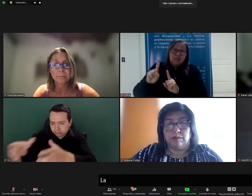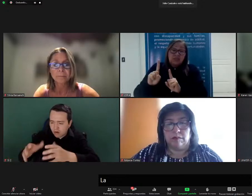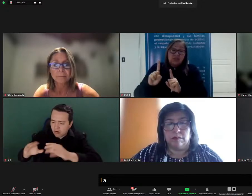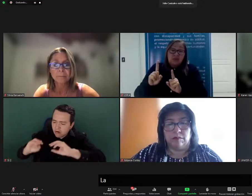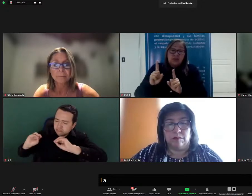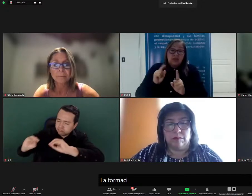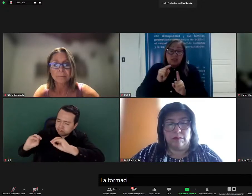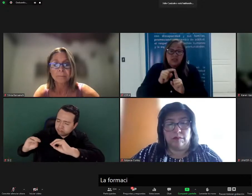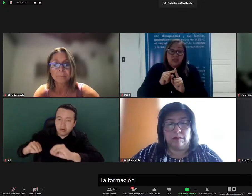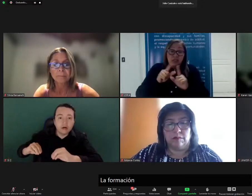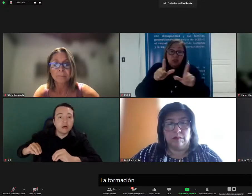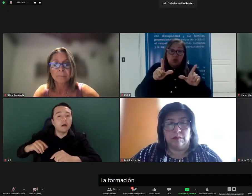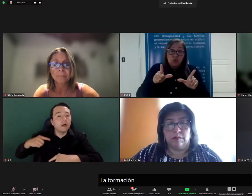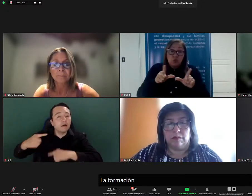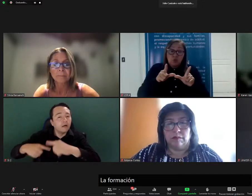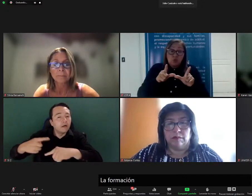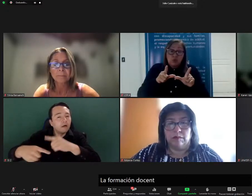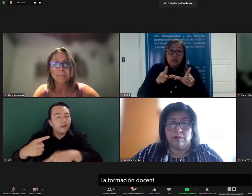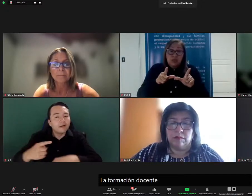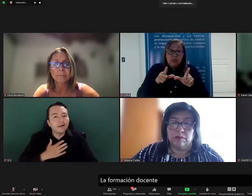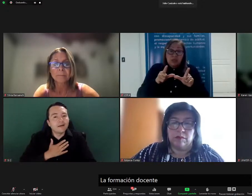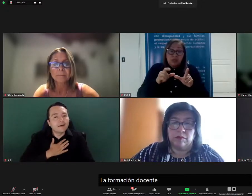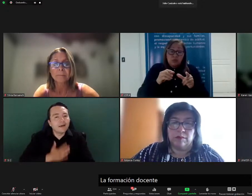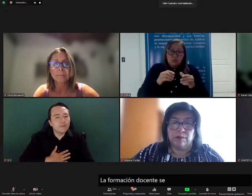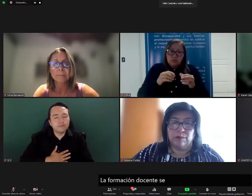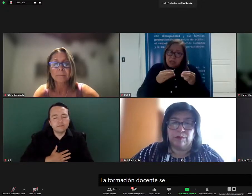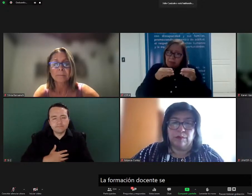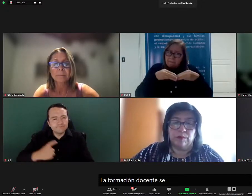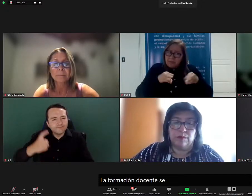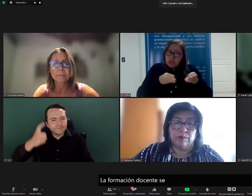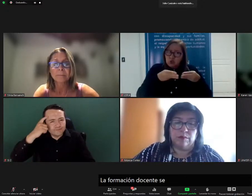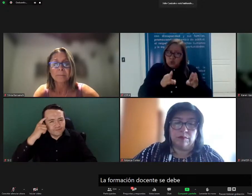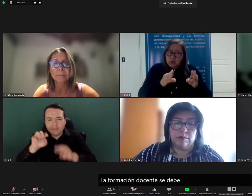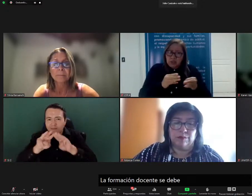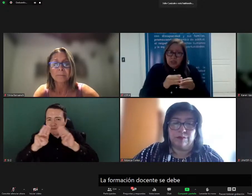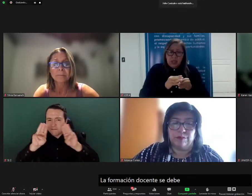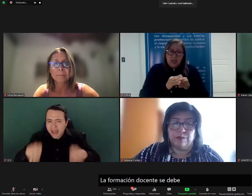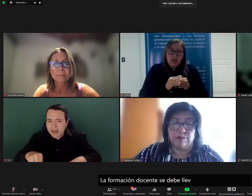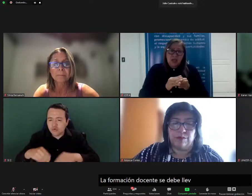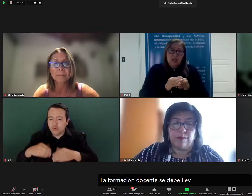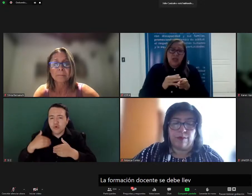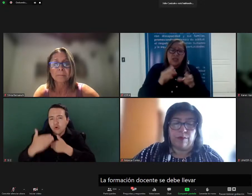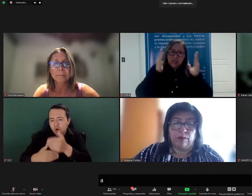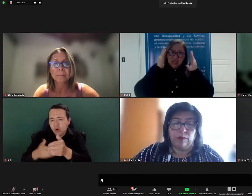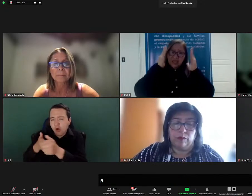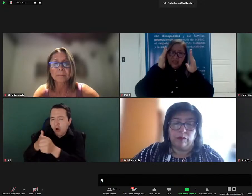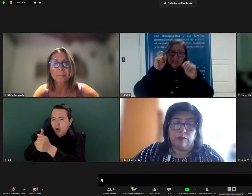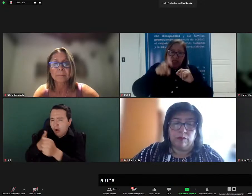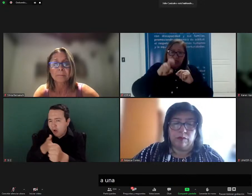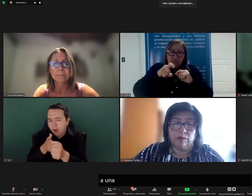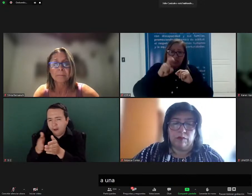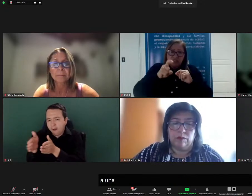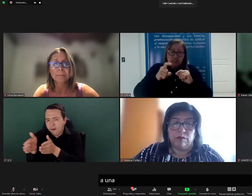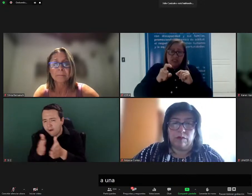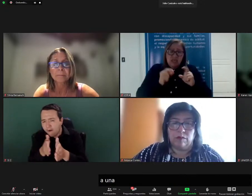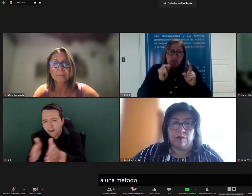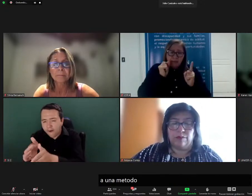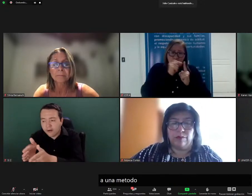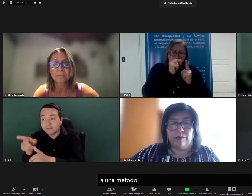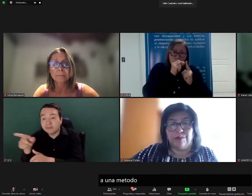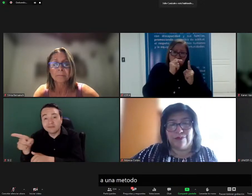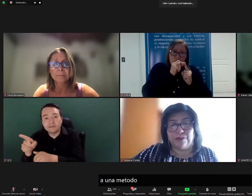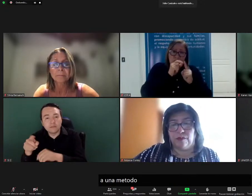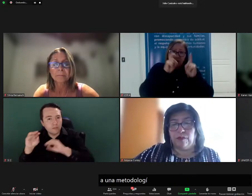taken towards the placement of methodologies of dynamics